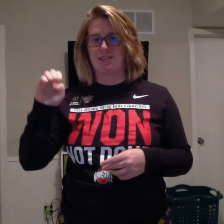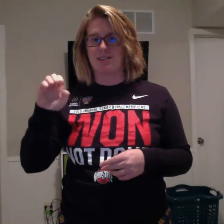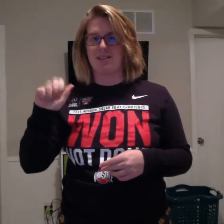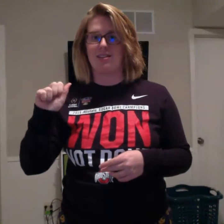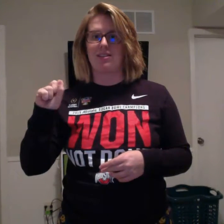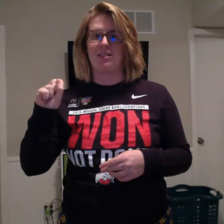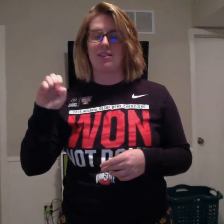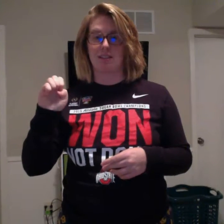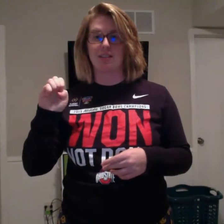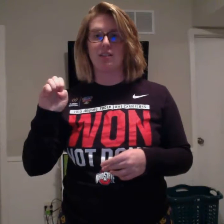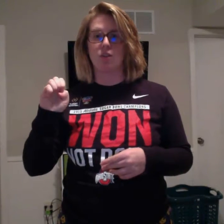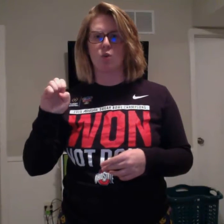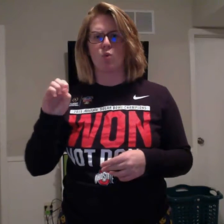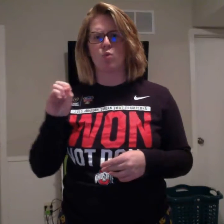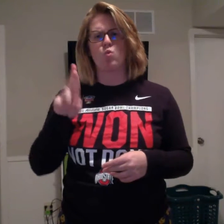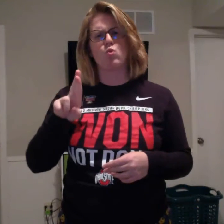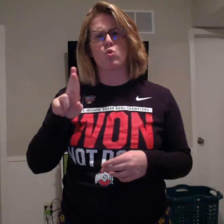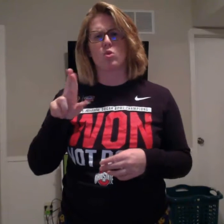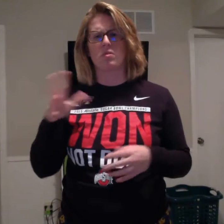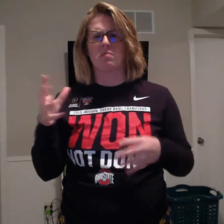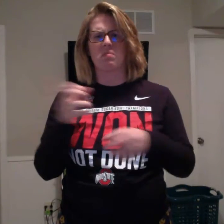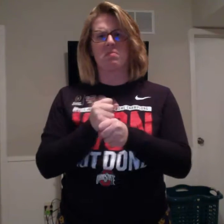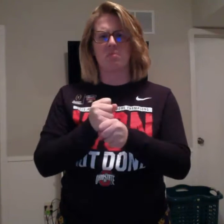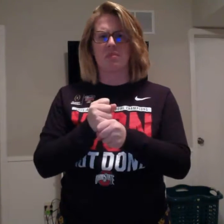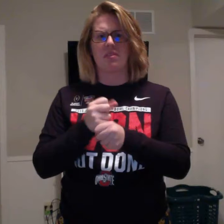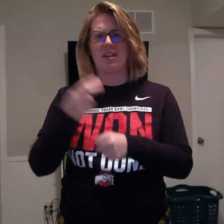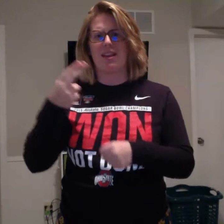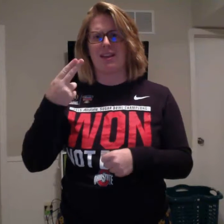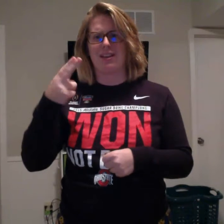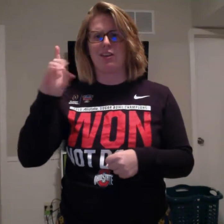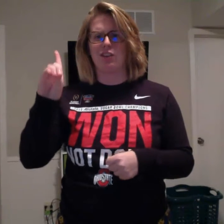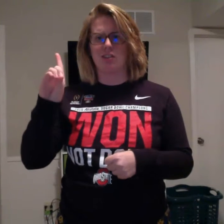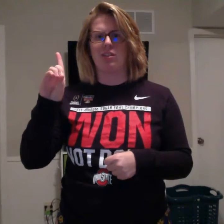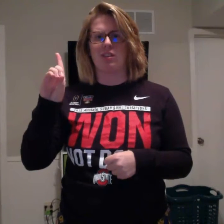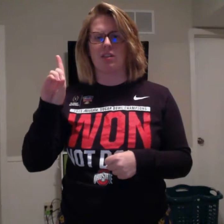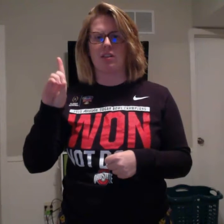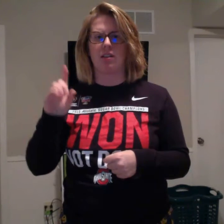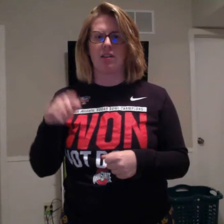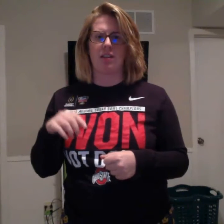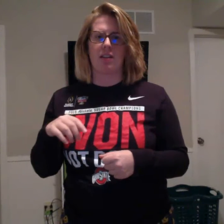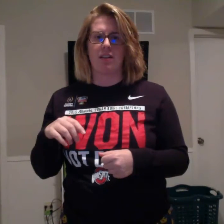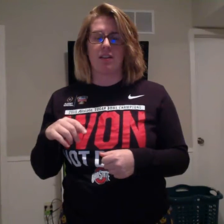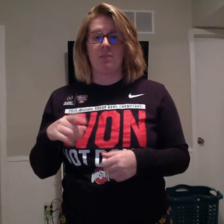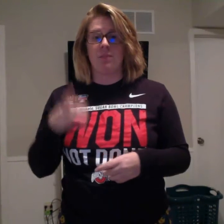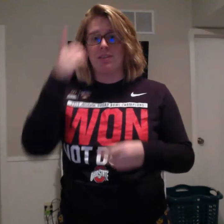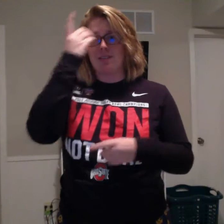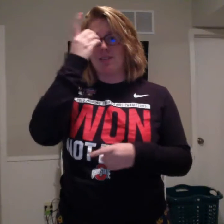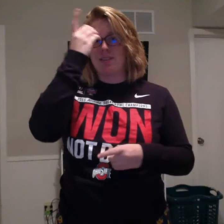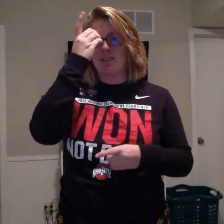DNA that causes an abnormal protein to form, leading to abnormal movements and cognitive